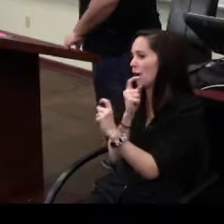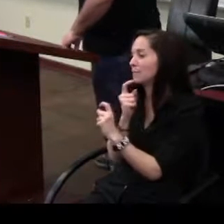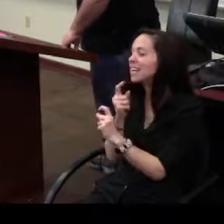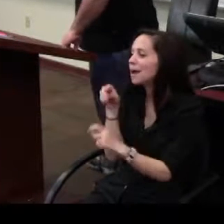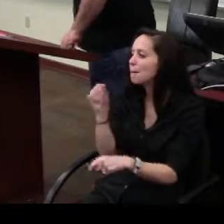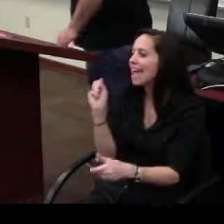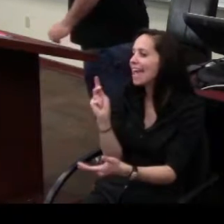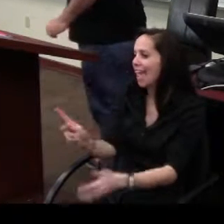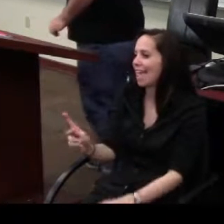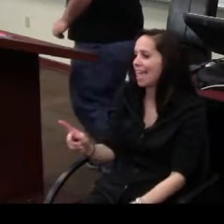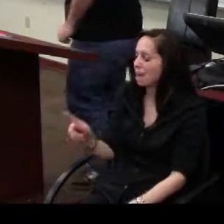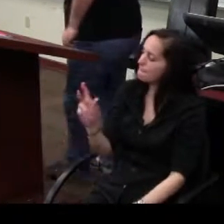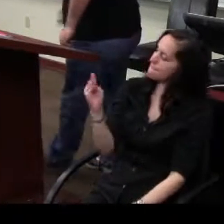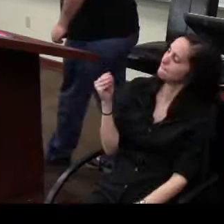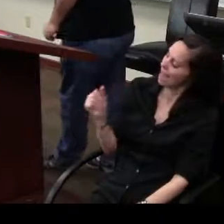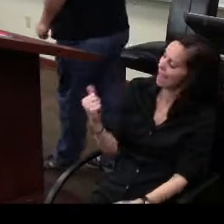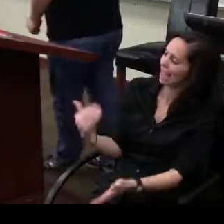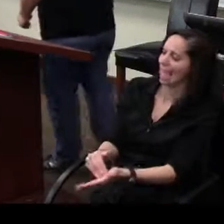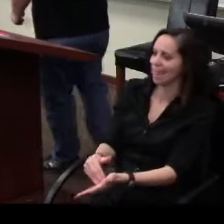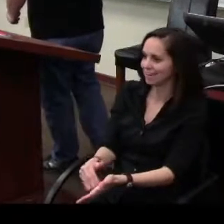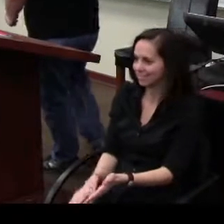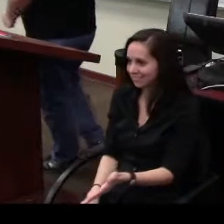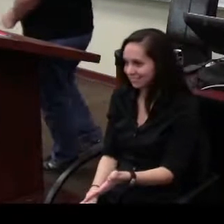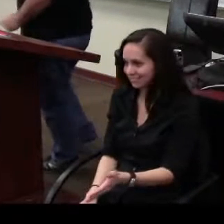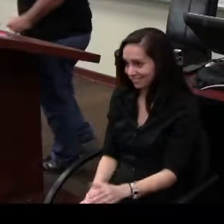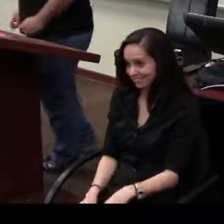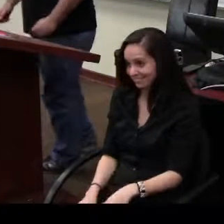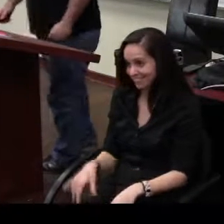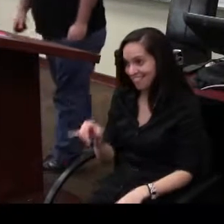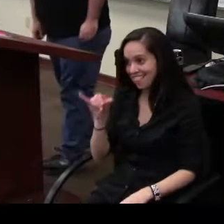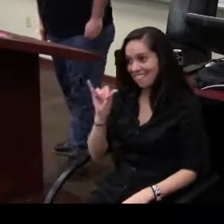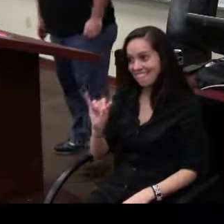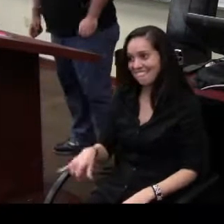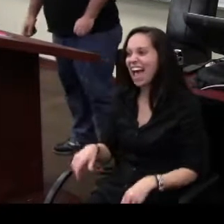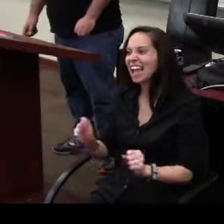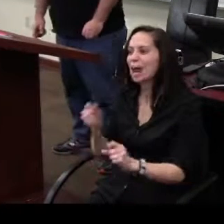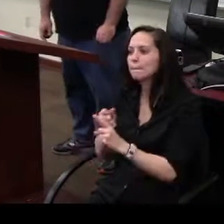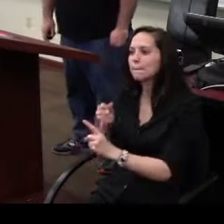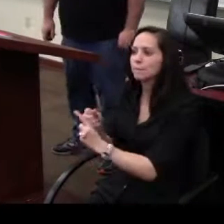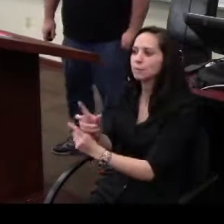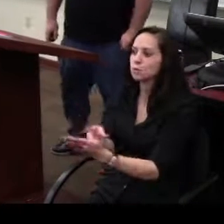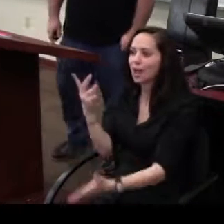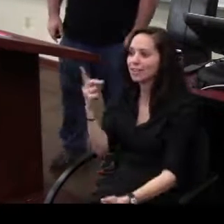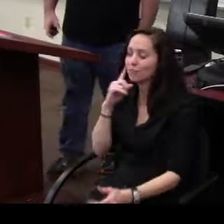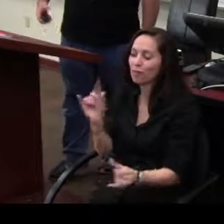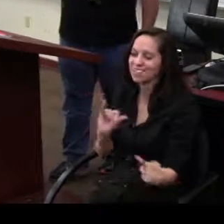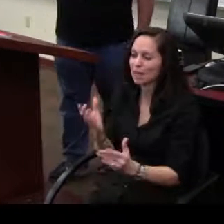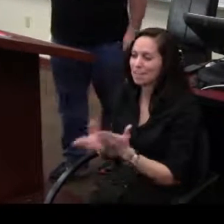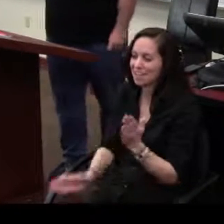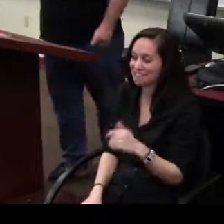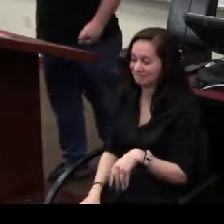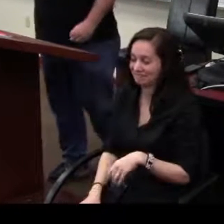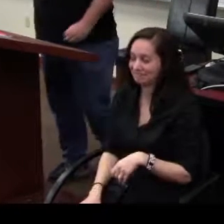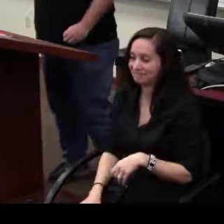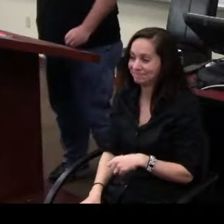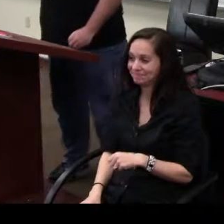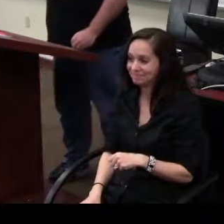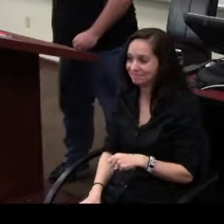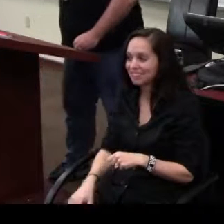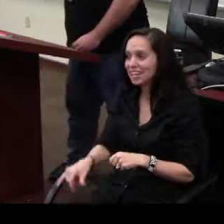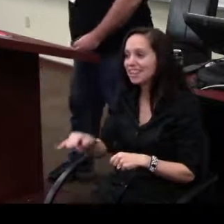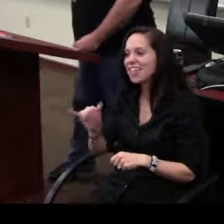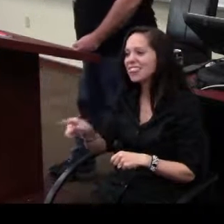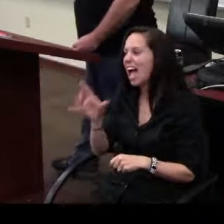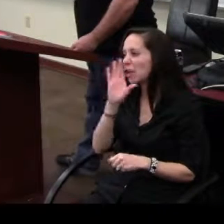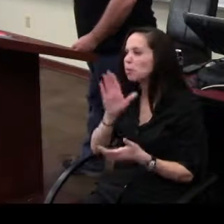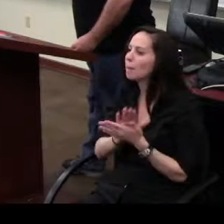the side. Okay, so this has the potential to hit you twice for the same thing. Now, this would make me